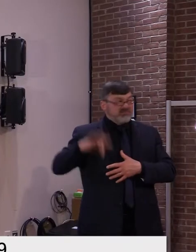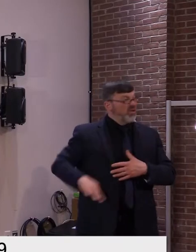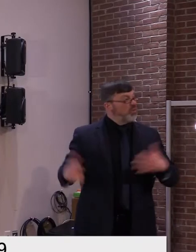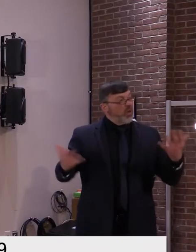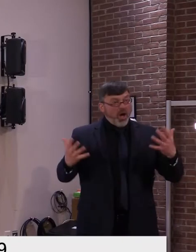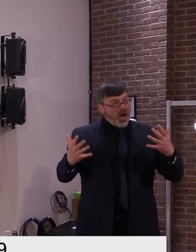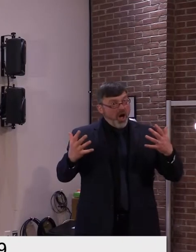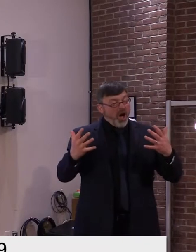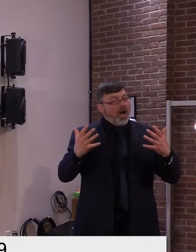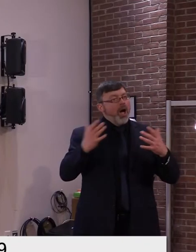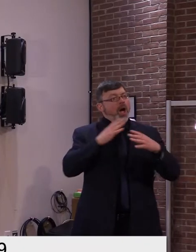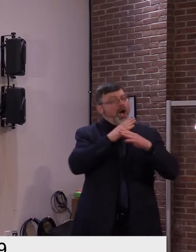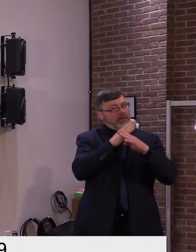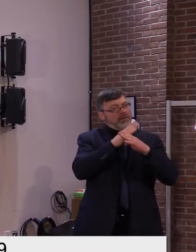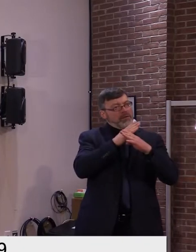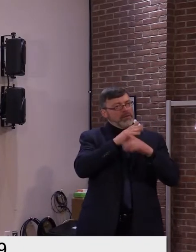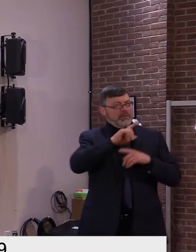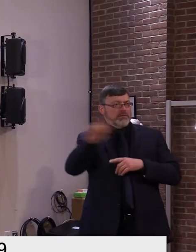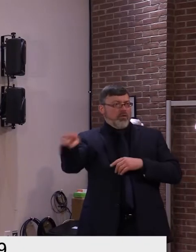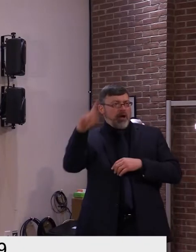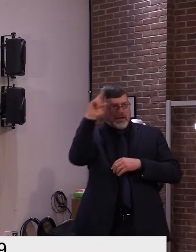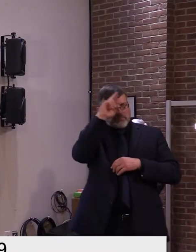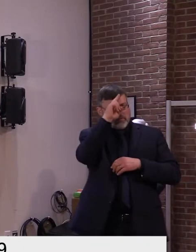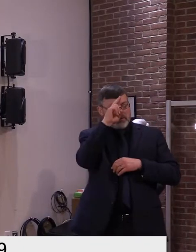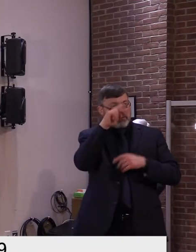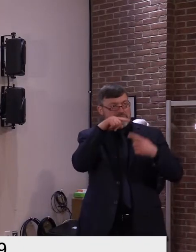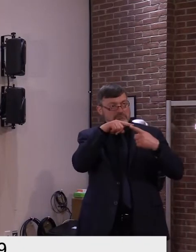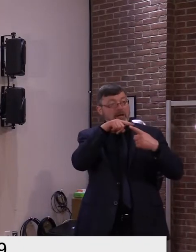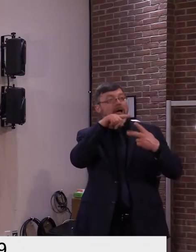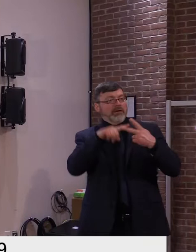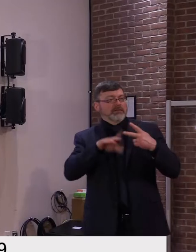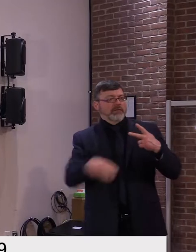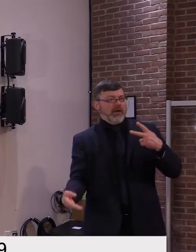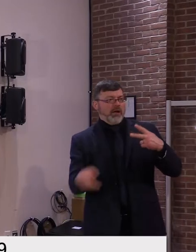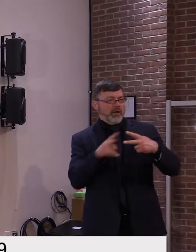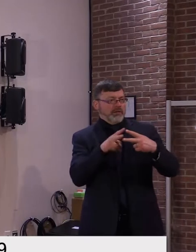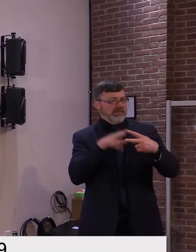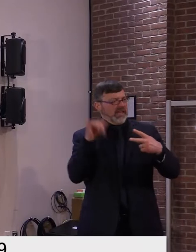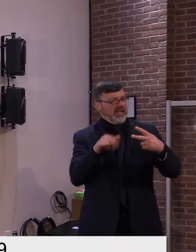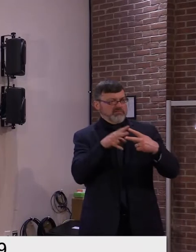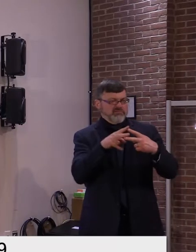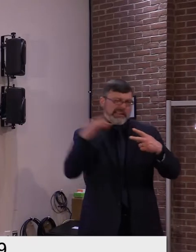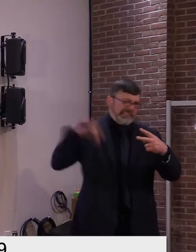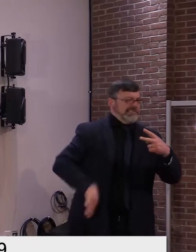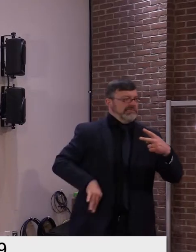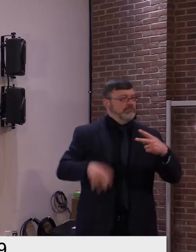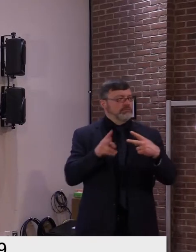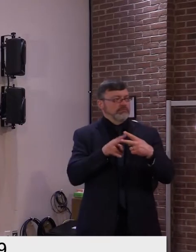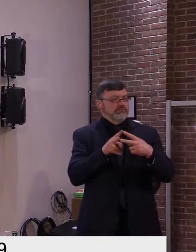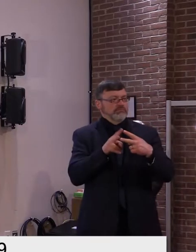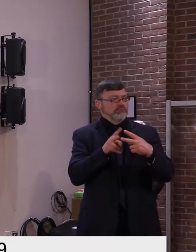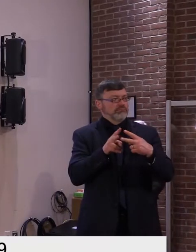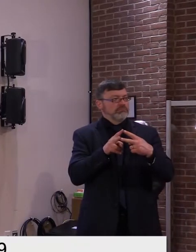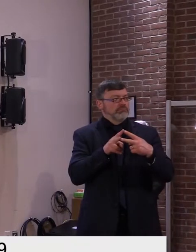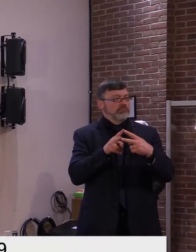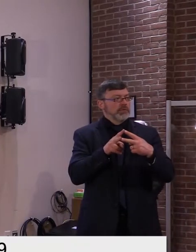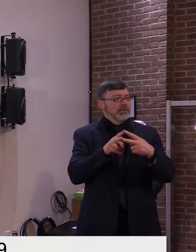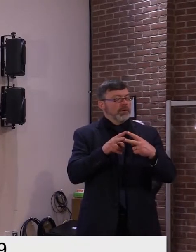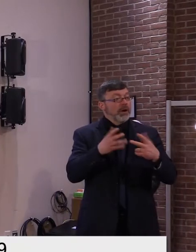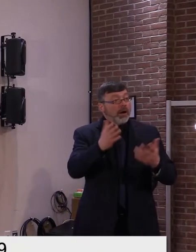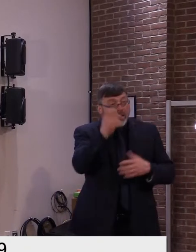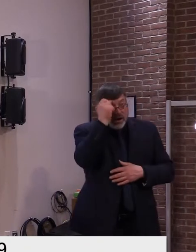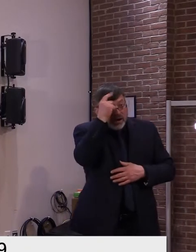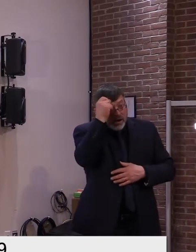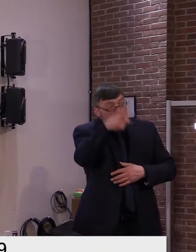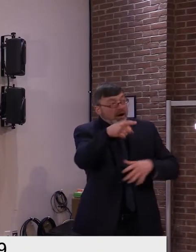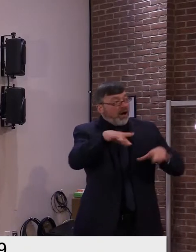death. Just what we're seeing in Vermont. Perhaps you might still get mild illness. This is